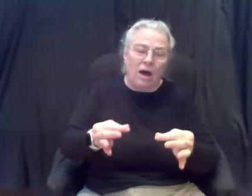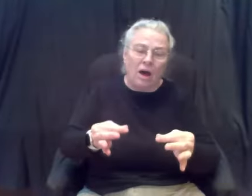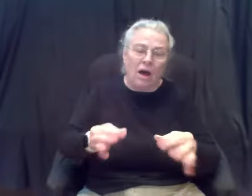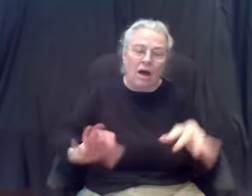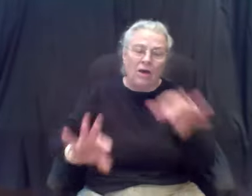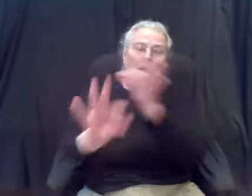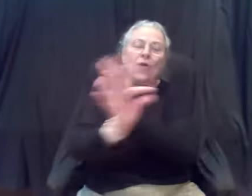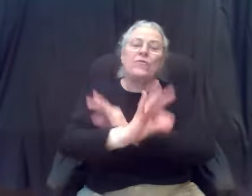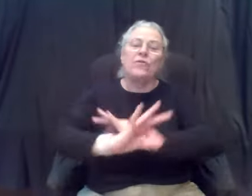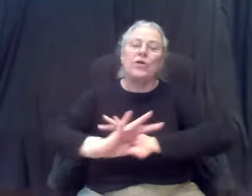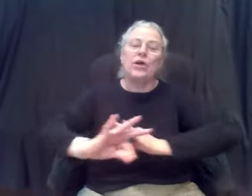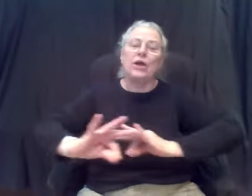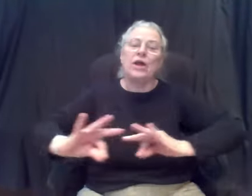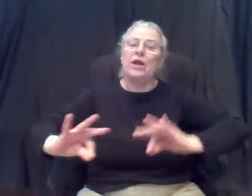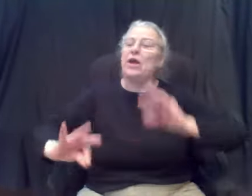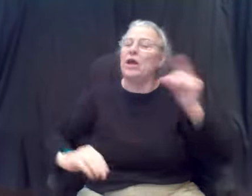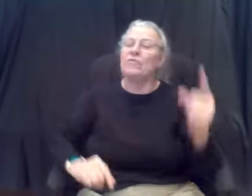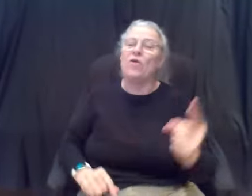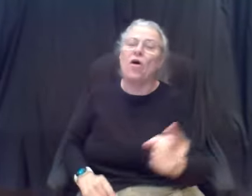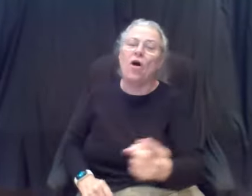justified freely